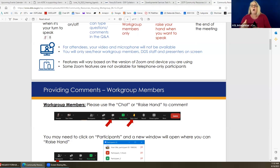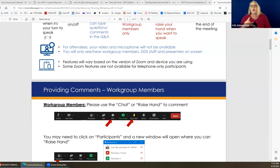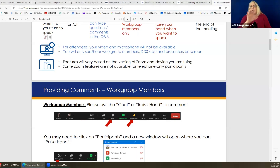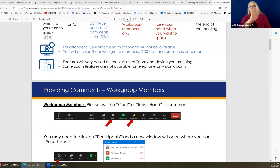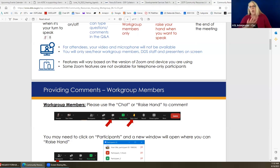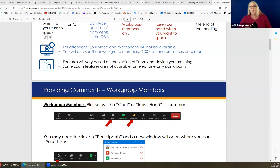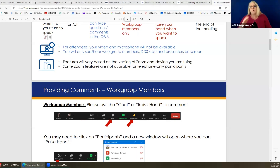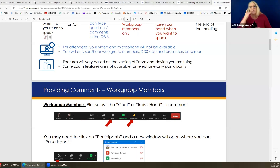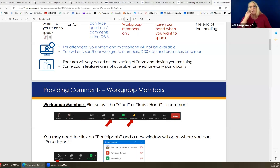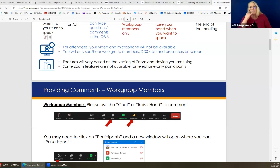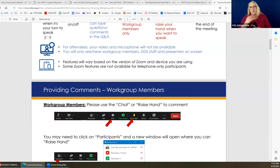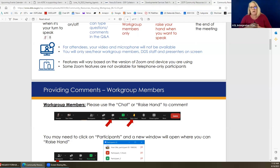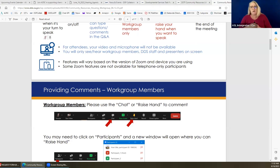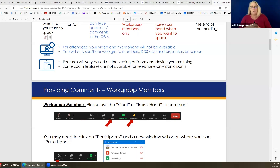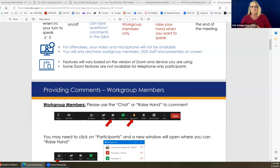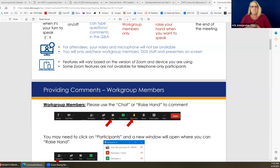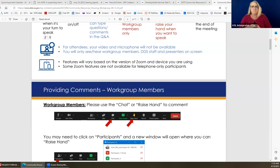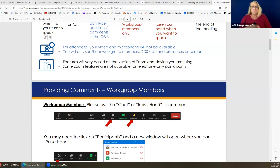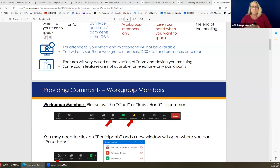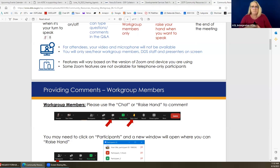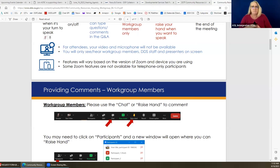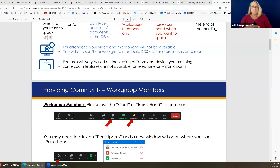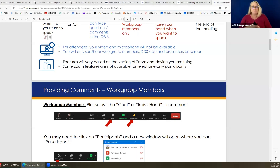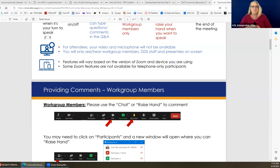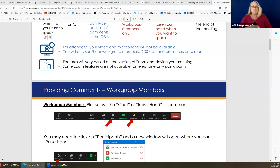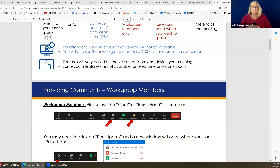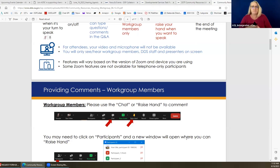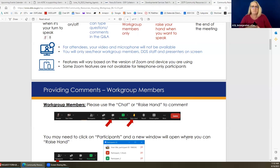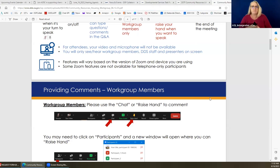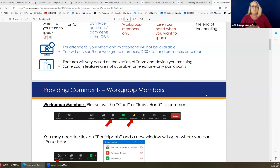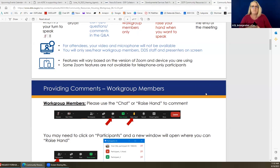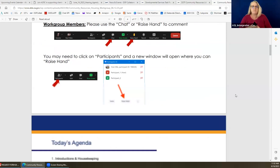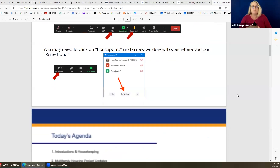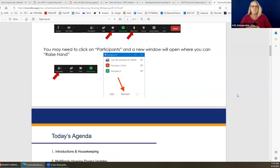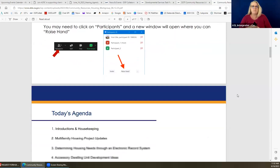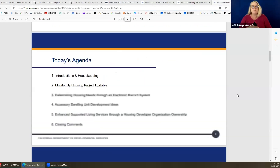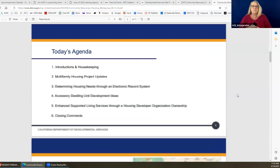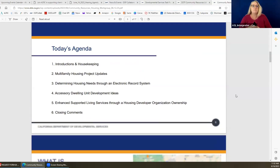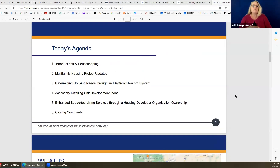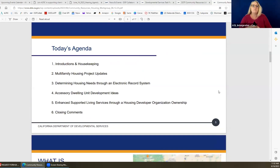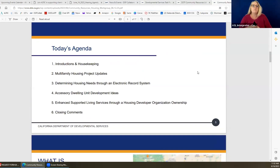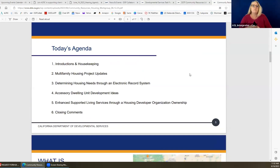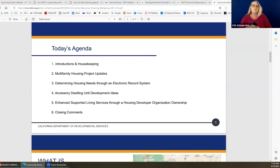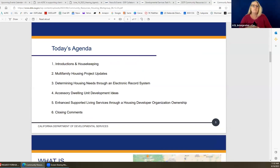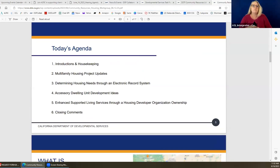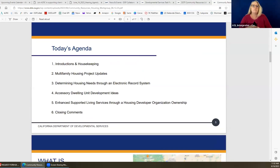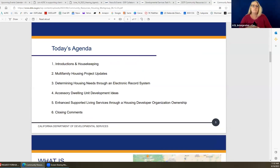regional centers. And so I'm going to drop the PowerPoint link into the chat. And as I scroll down here,